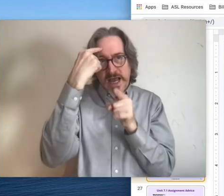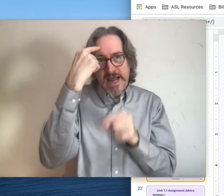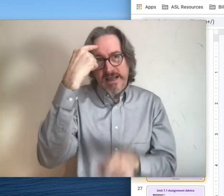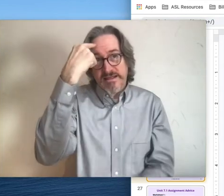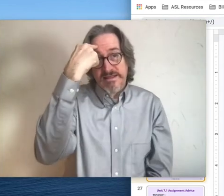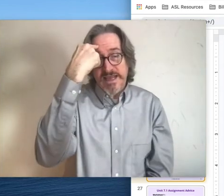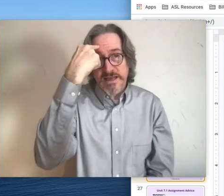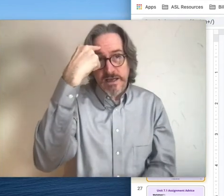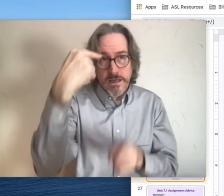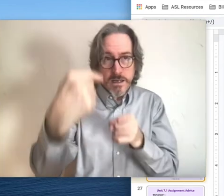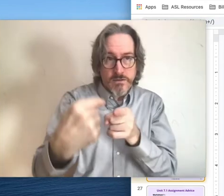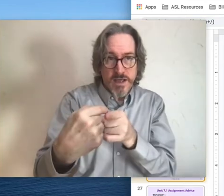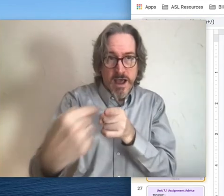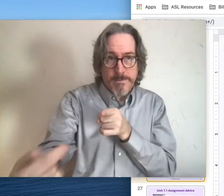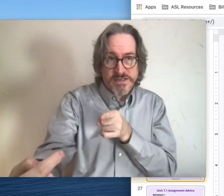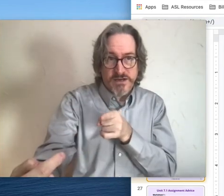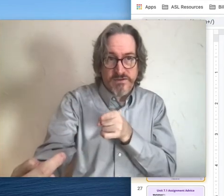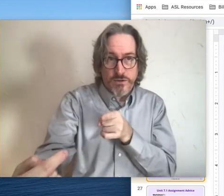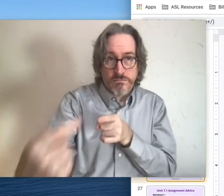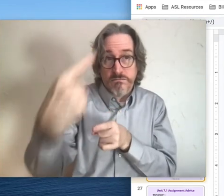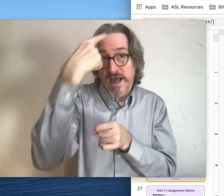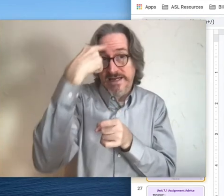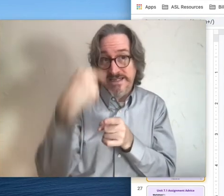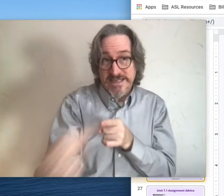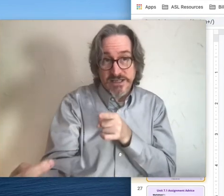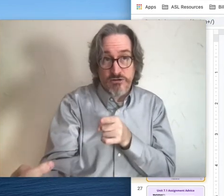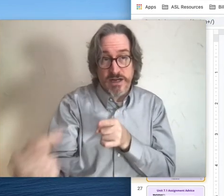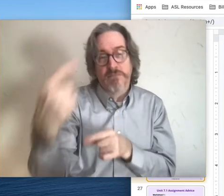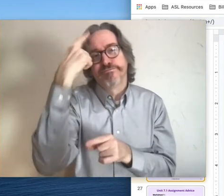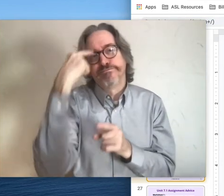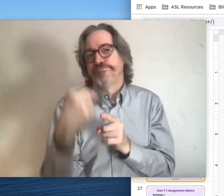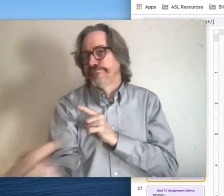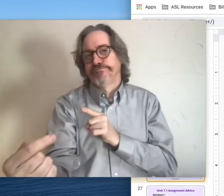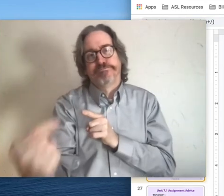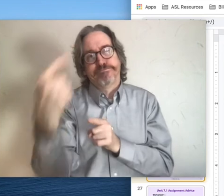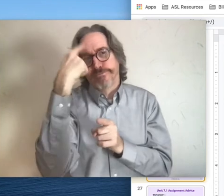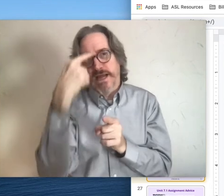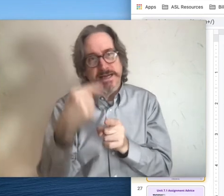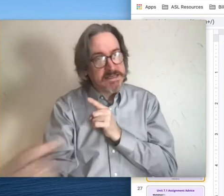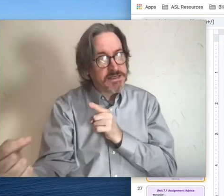is, I think the opposite of you. I disagree.